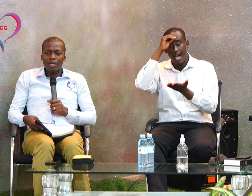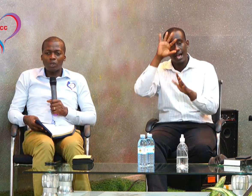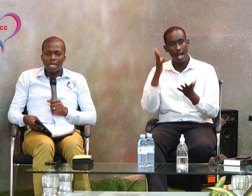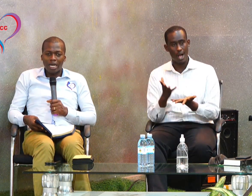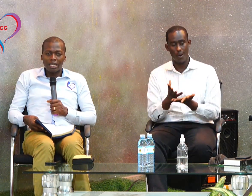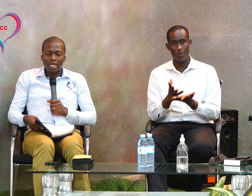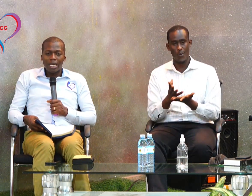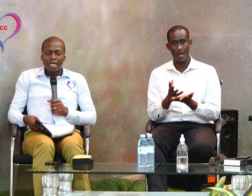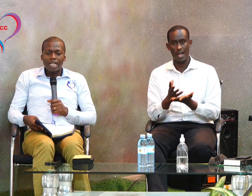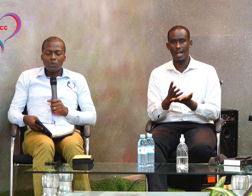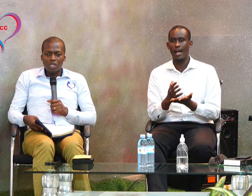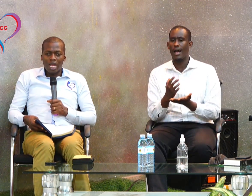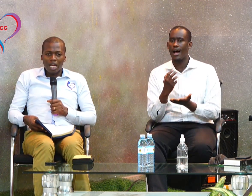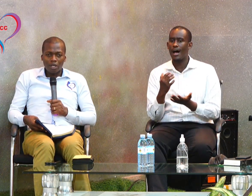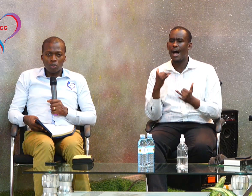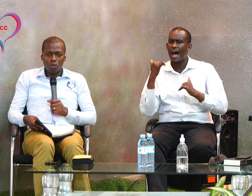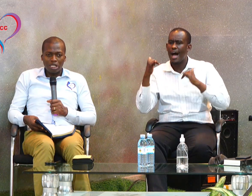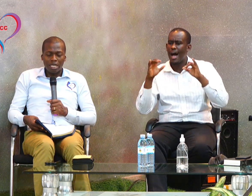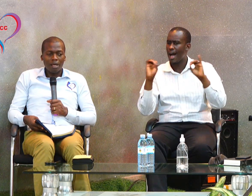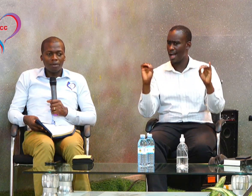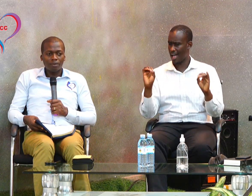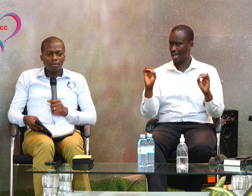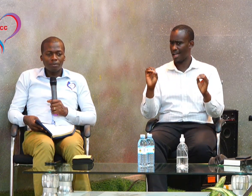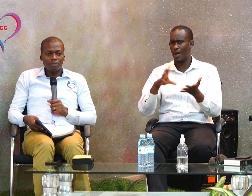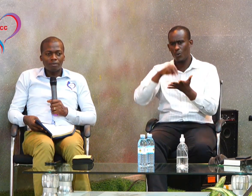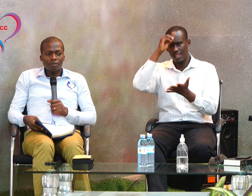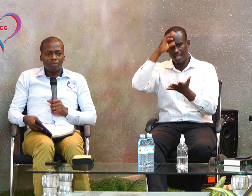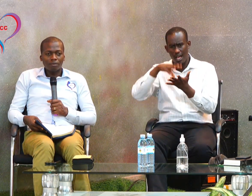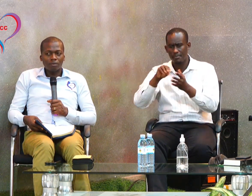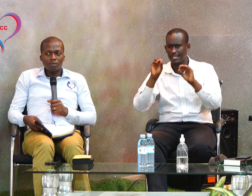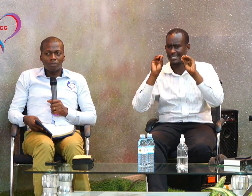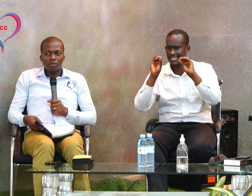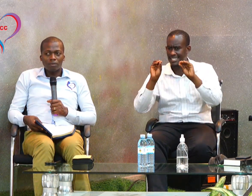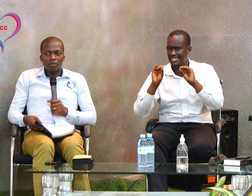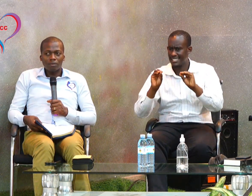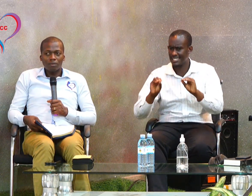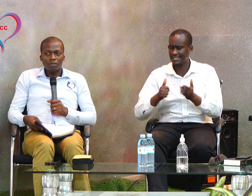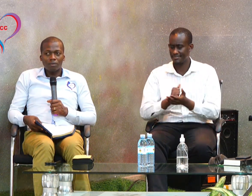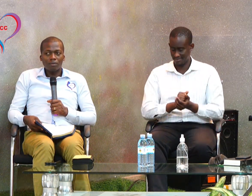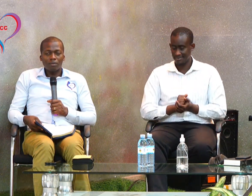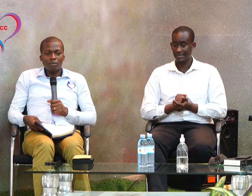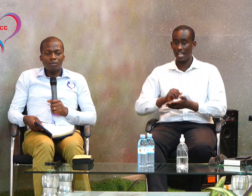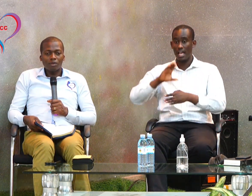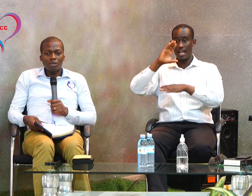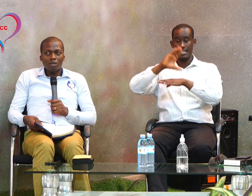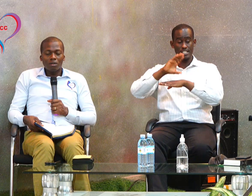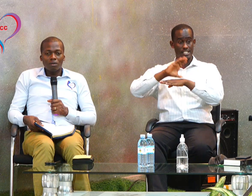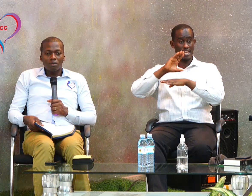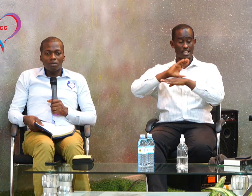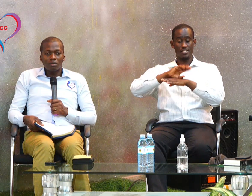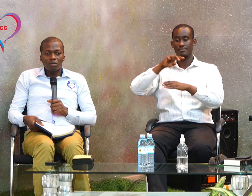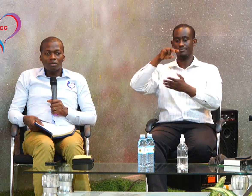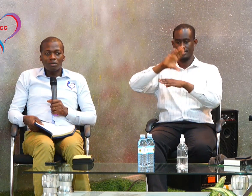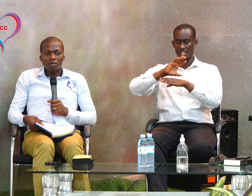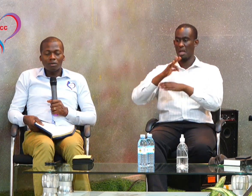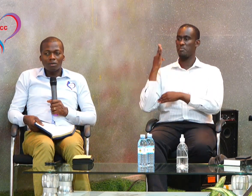tetuyiganga batuleekanira naye tuyiganga batusomesa. It is only in the church where you find the teacher shouting as if he's chasing mosquitoes,